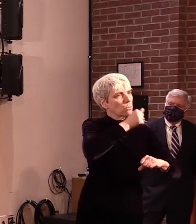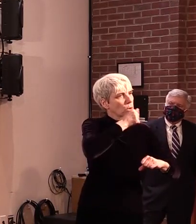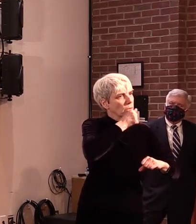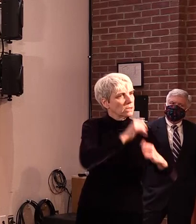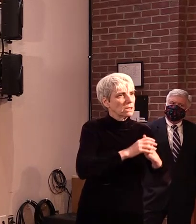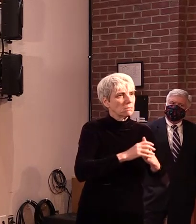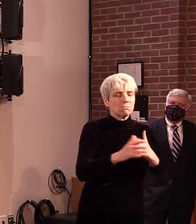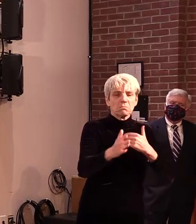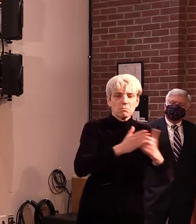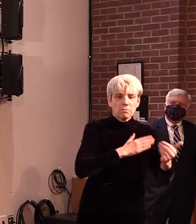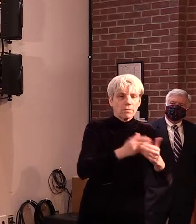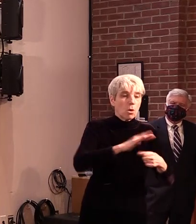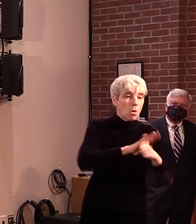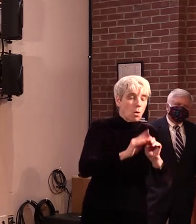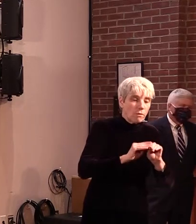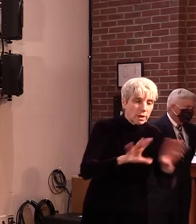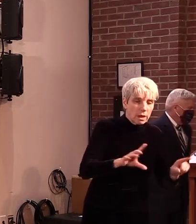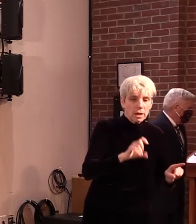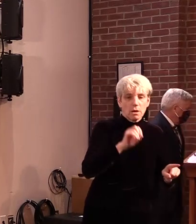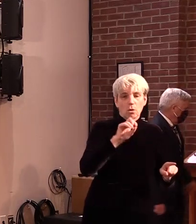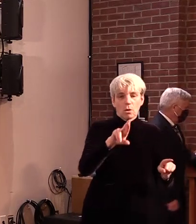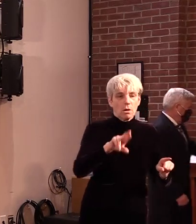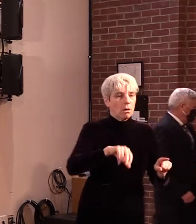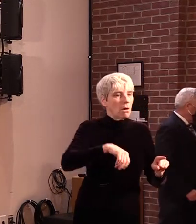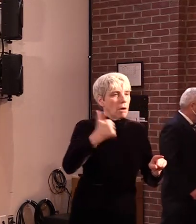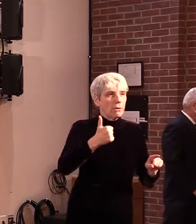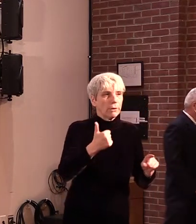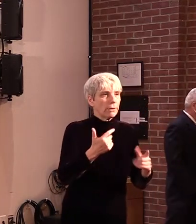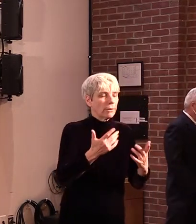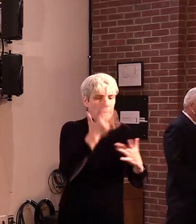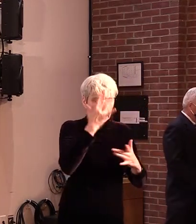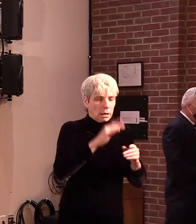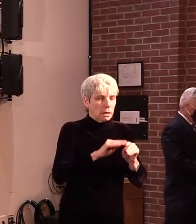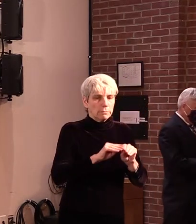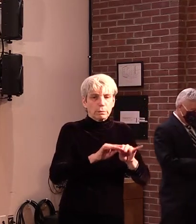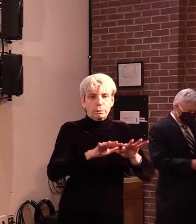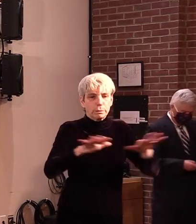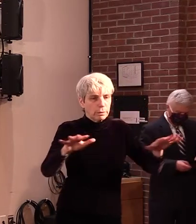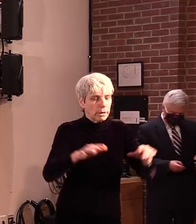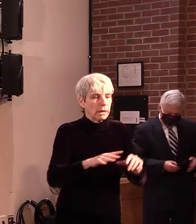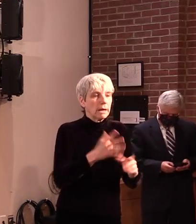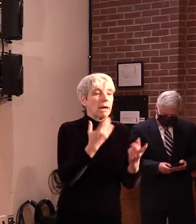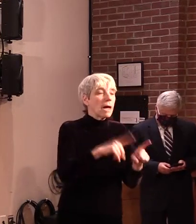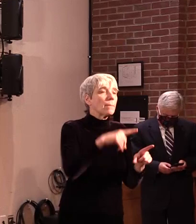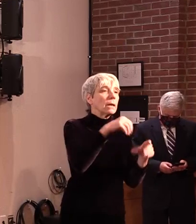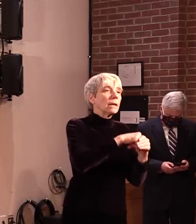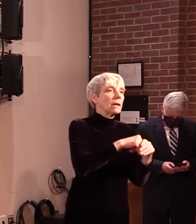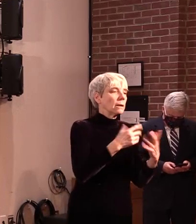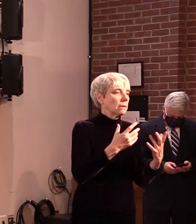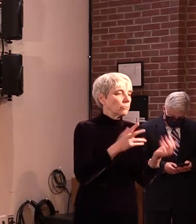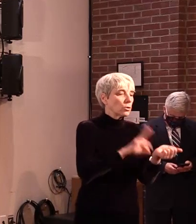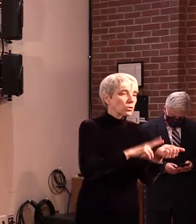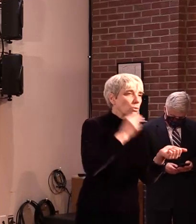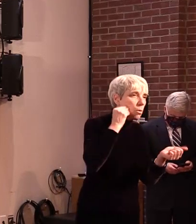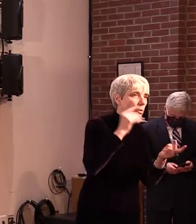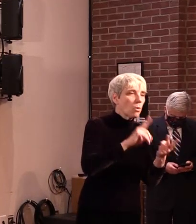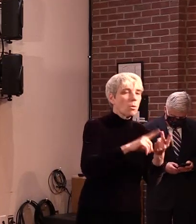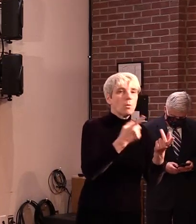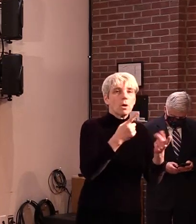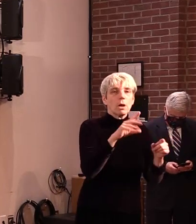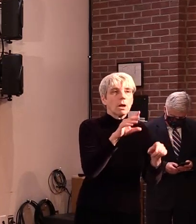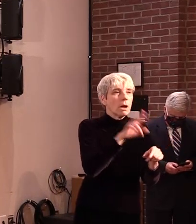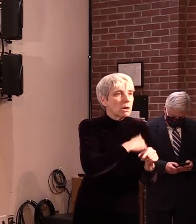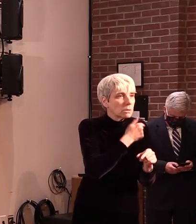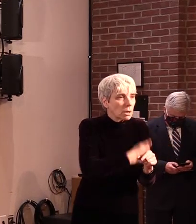outbreaks, whether they were community outbreaks, whether they were at healthcare establishments, whether they were in